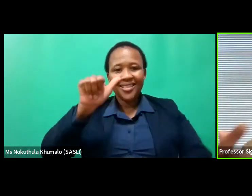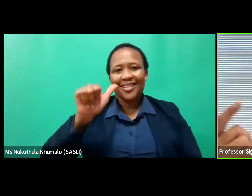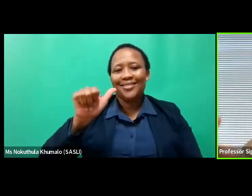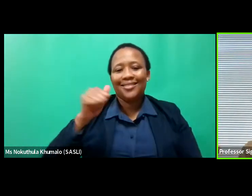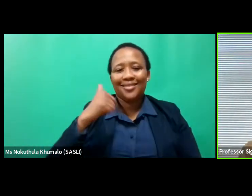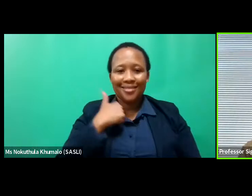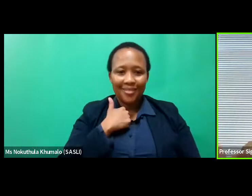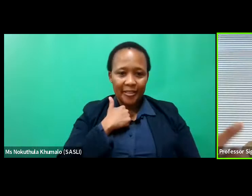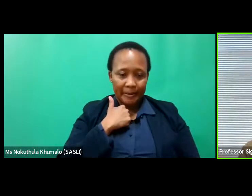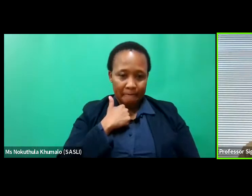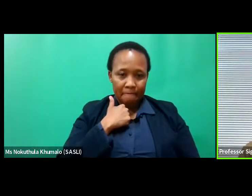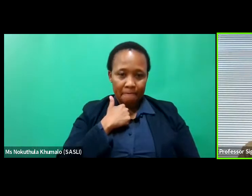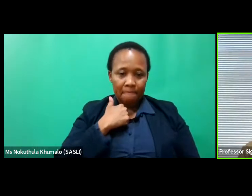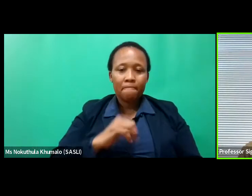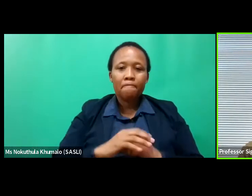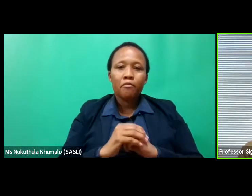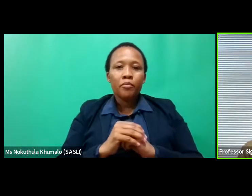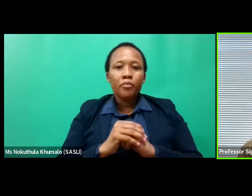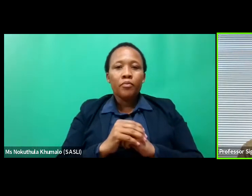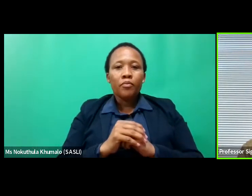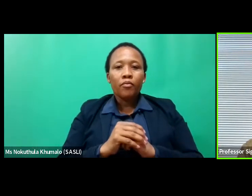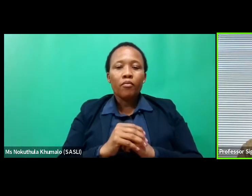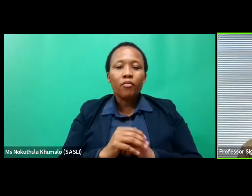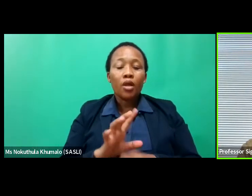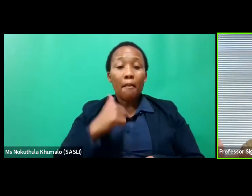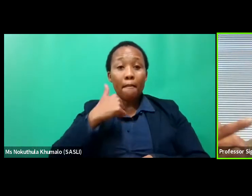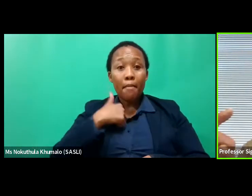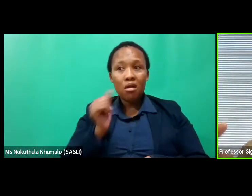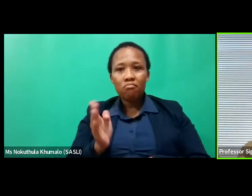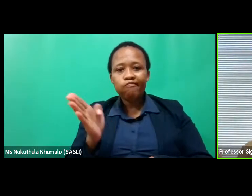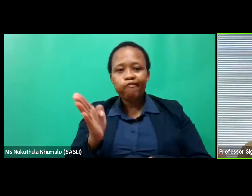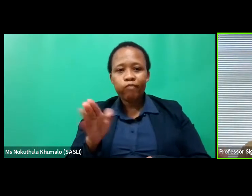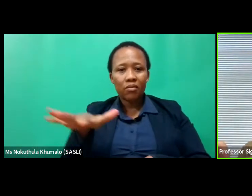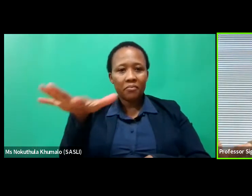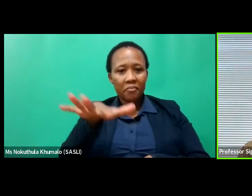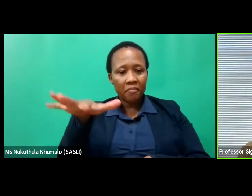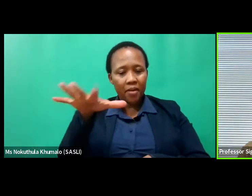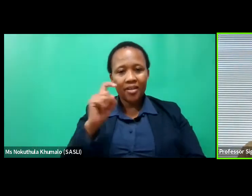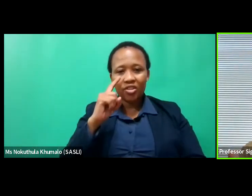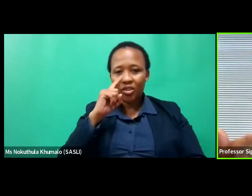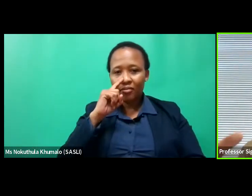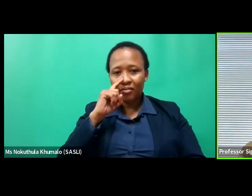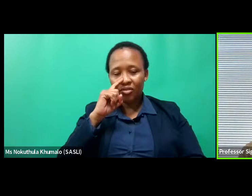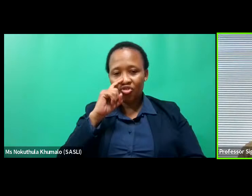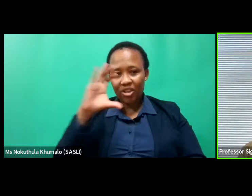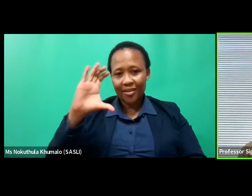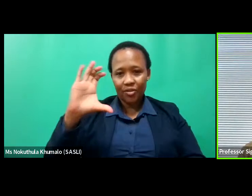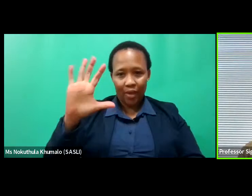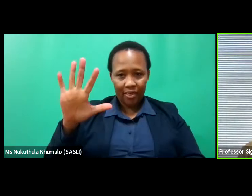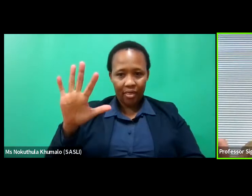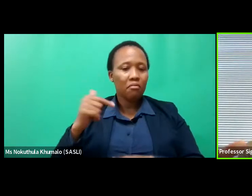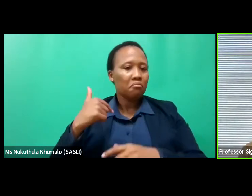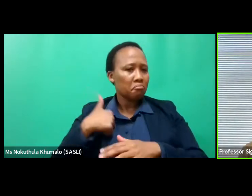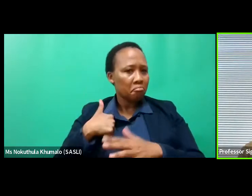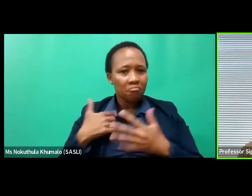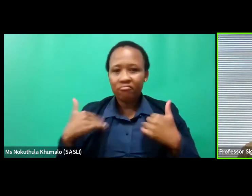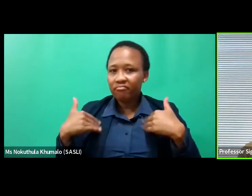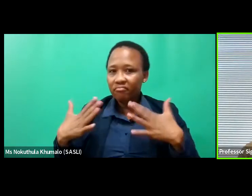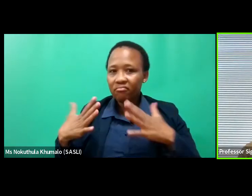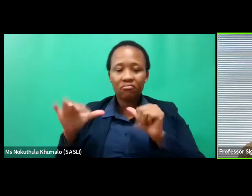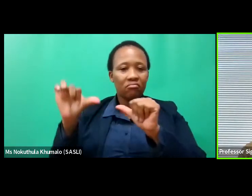And the old issue of being in Chatsworth and being socialized in an unfamiliar,